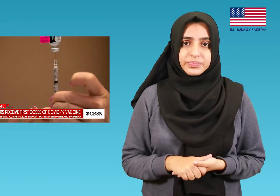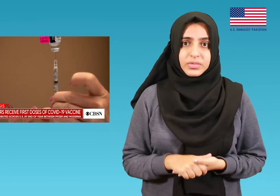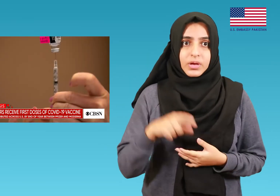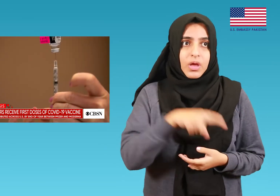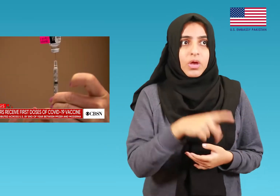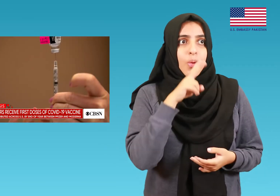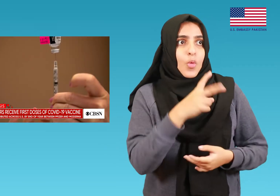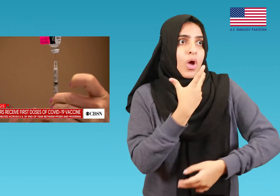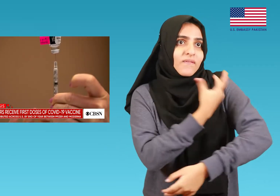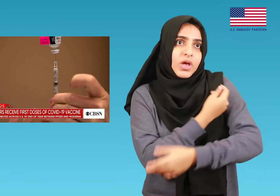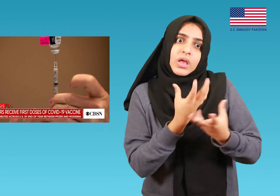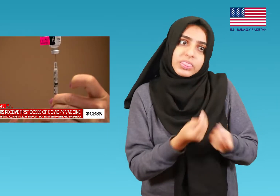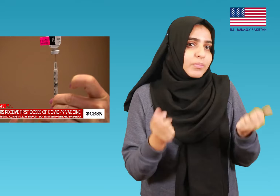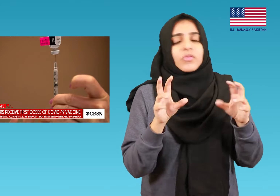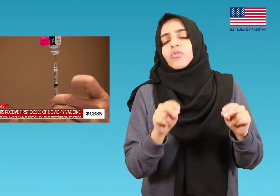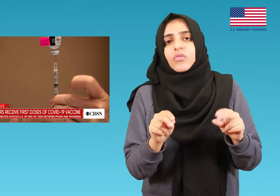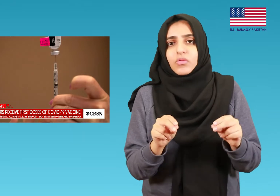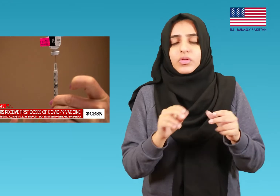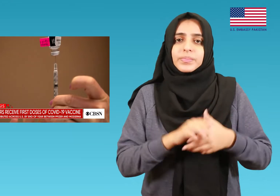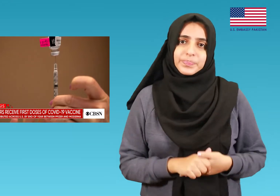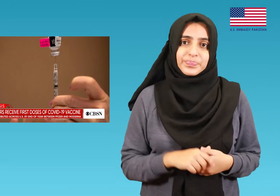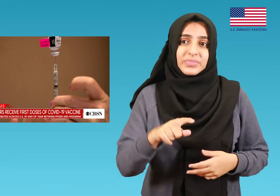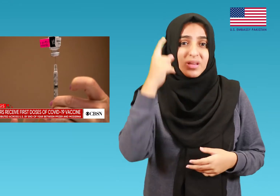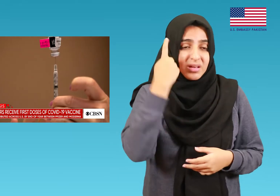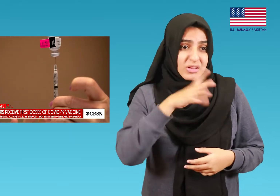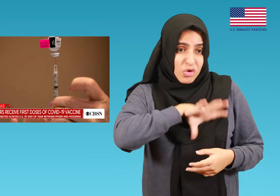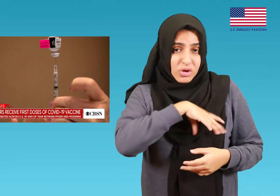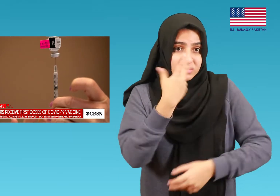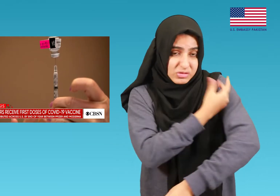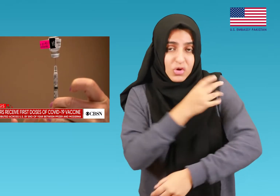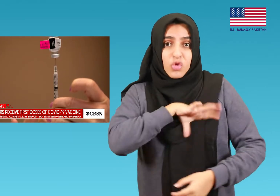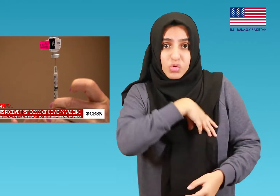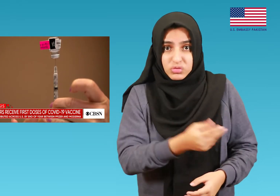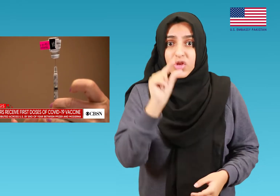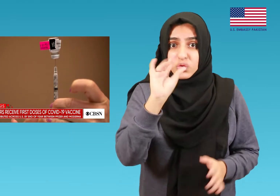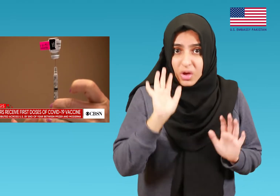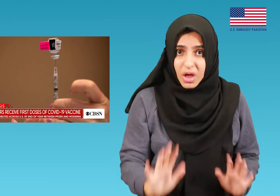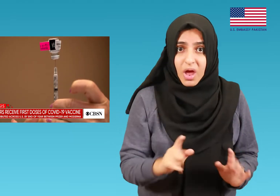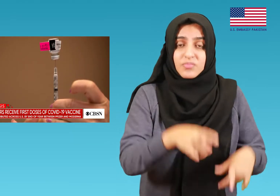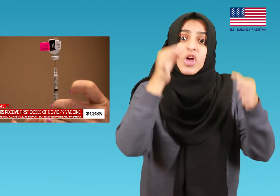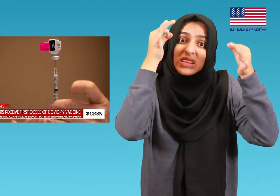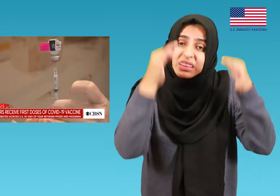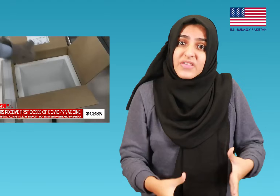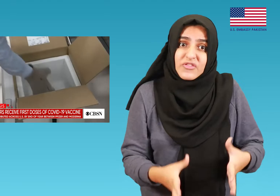It's not the end of the story for the vaccine. The side effects rated most severe was